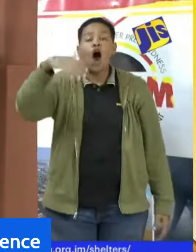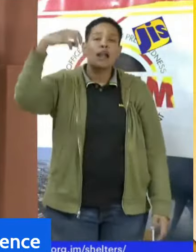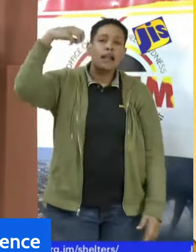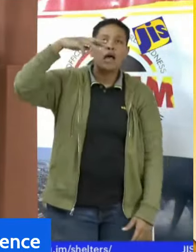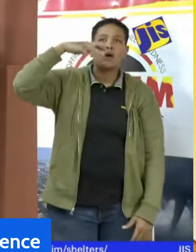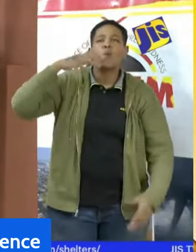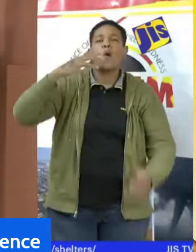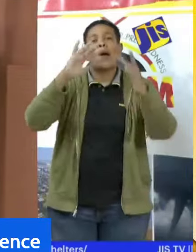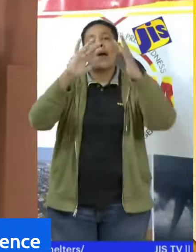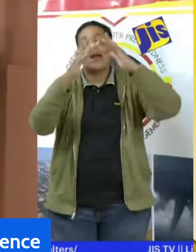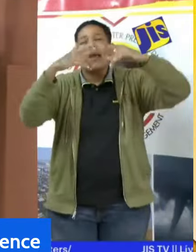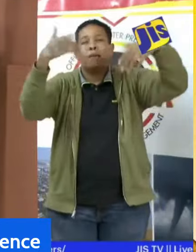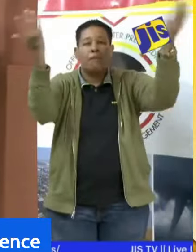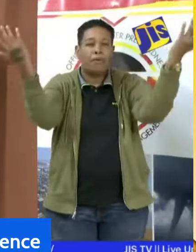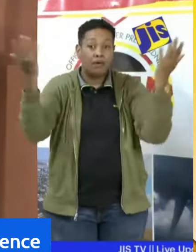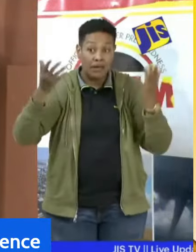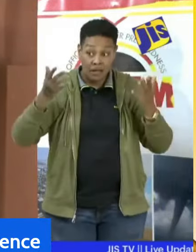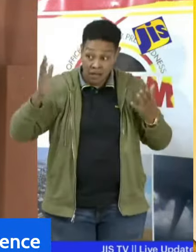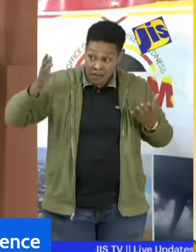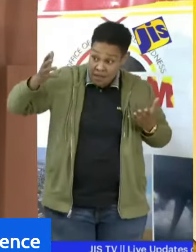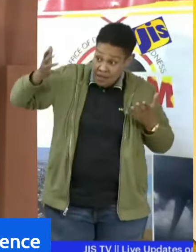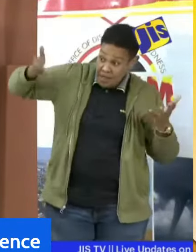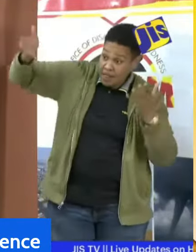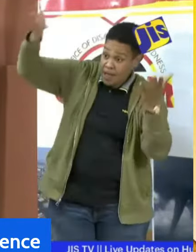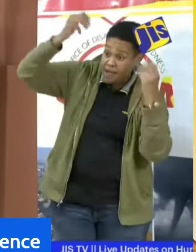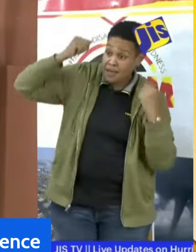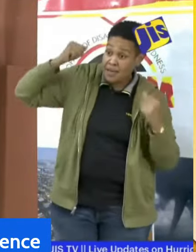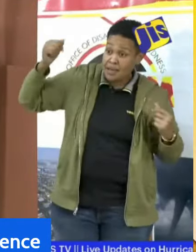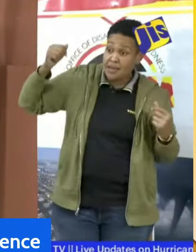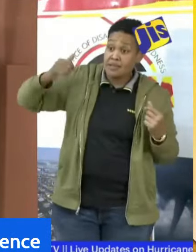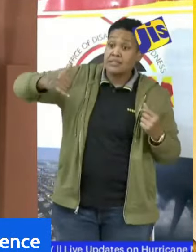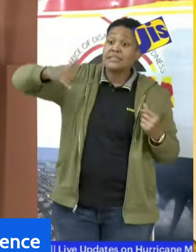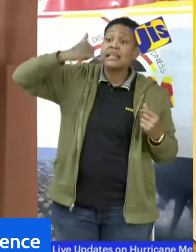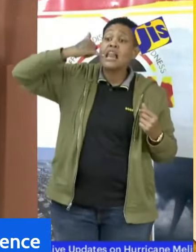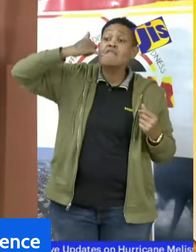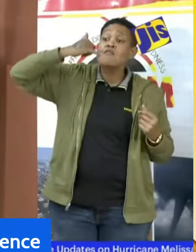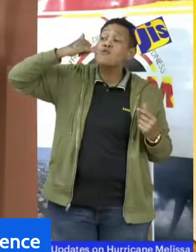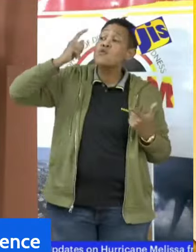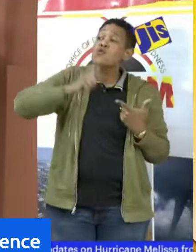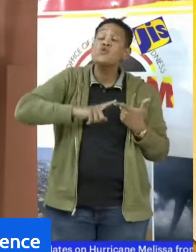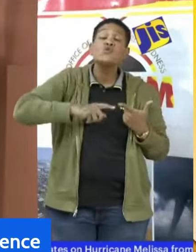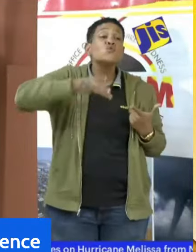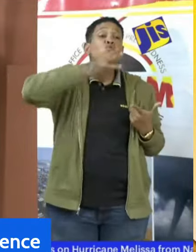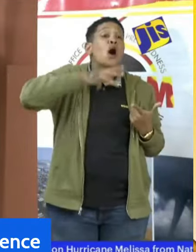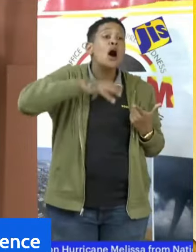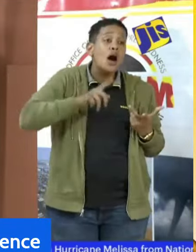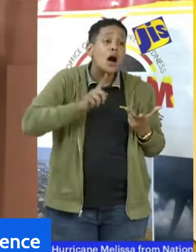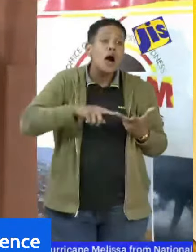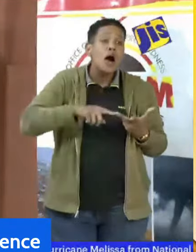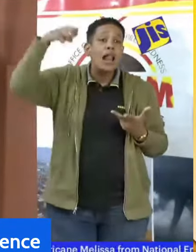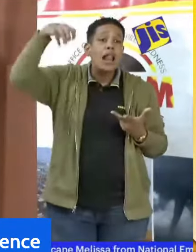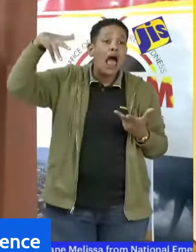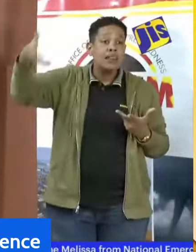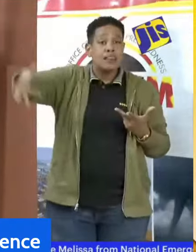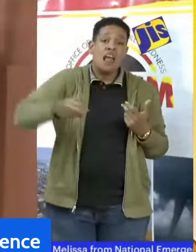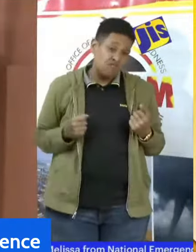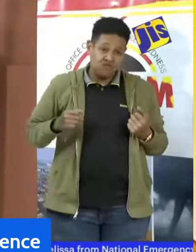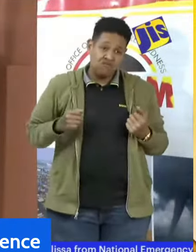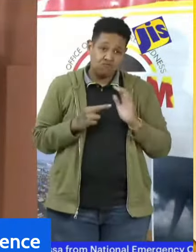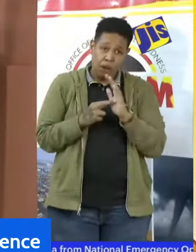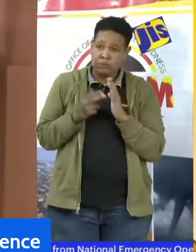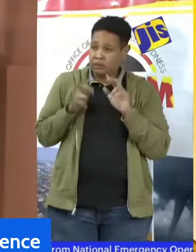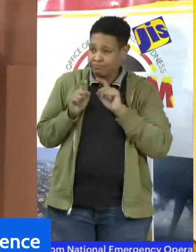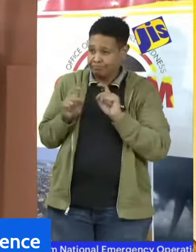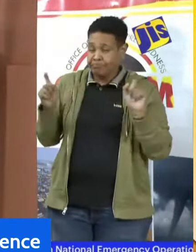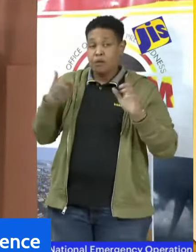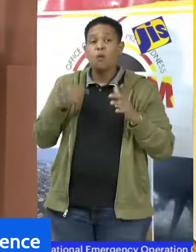utilities are here, both telephone, water, and light. So when we